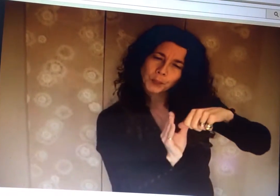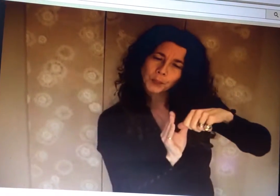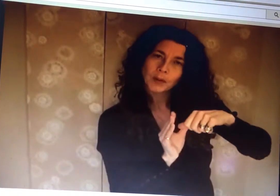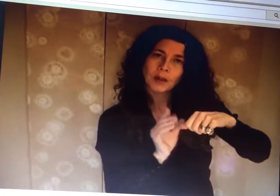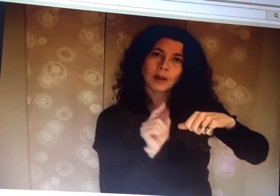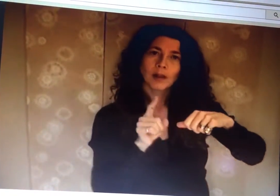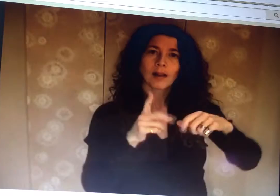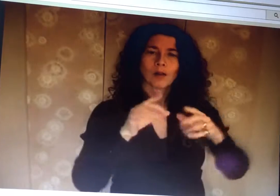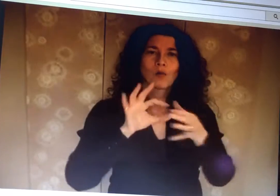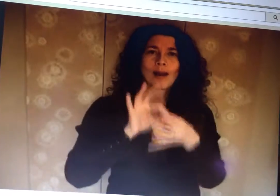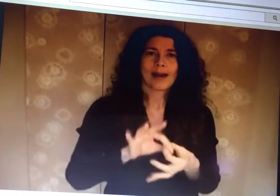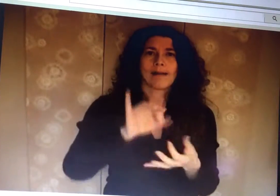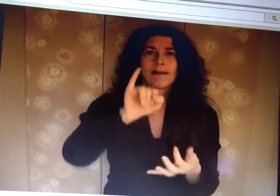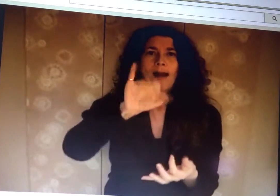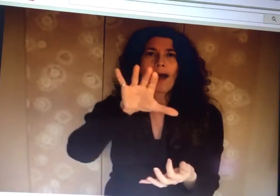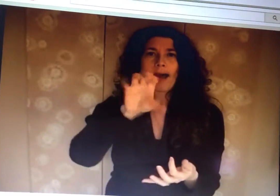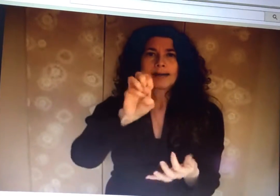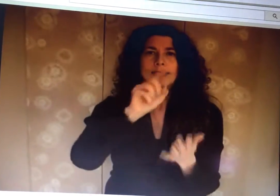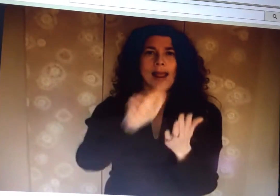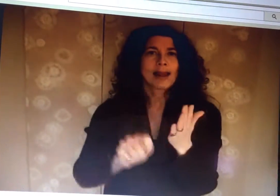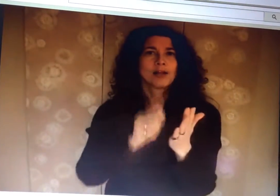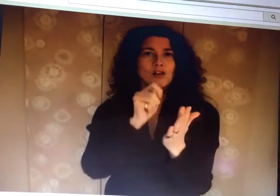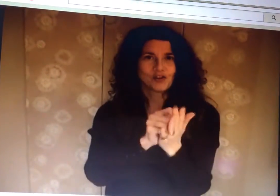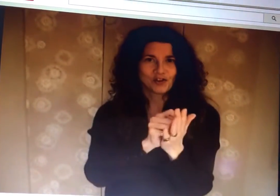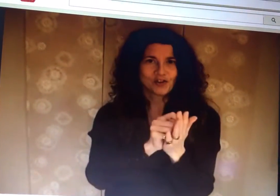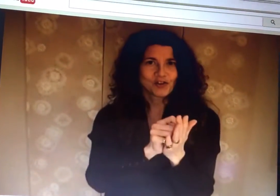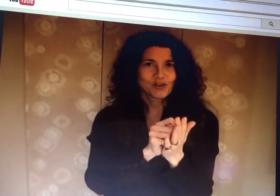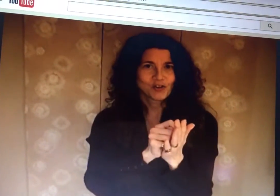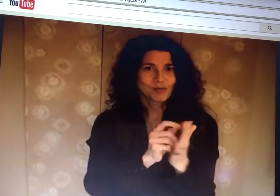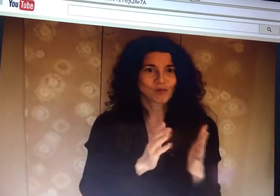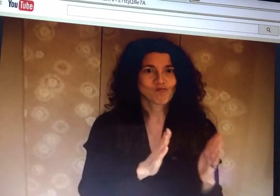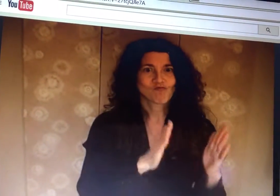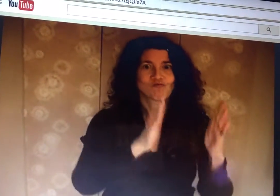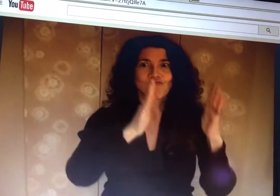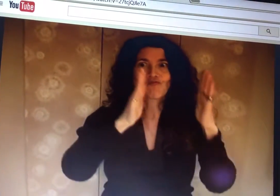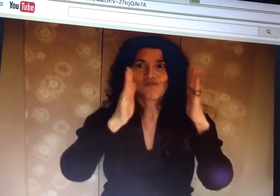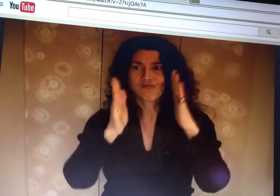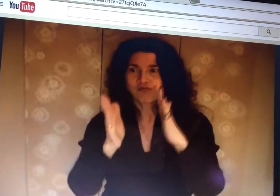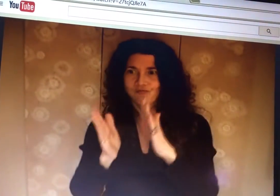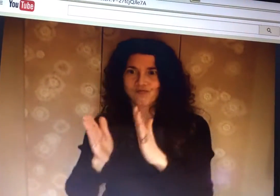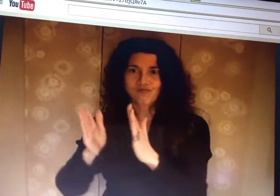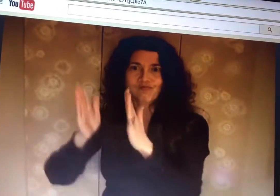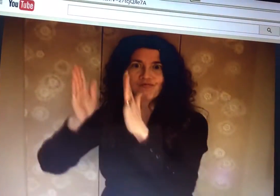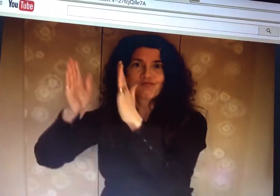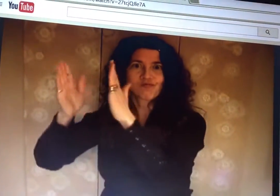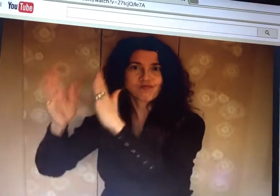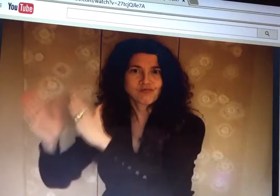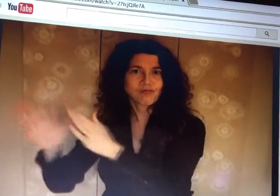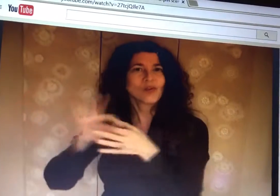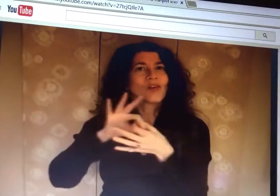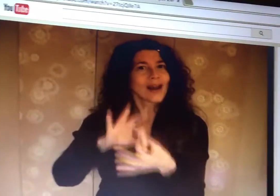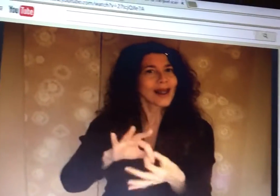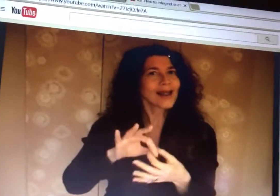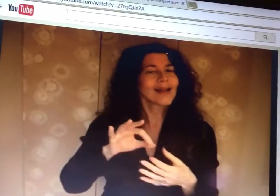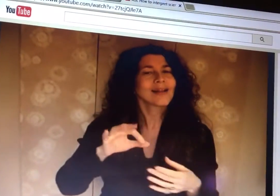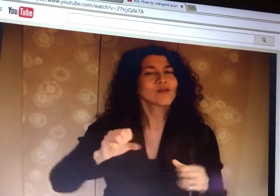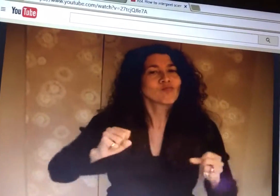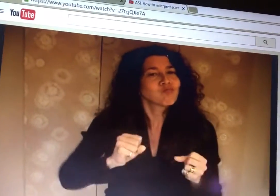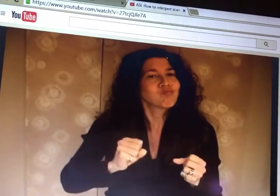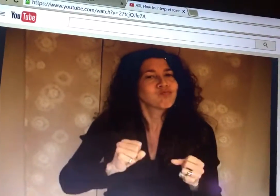as the temperature goes down, the amount of gases go down, and as the amount of gases go down, the temperature goes down further, and it creates cool